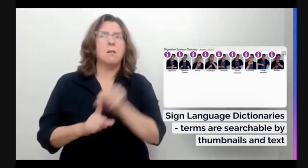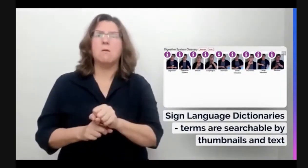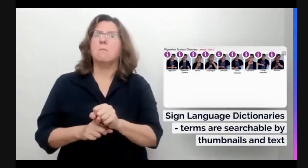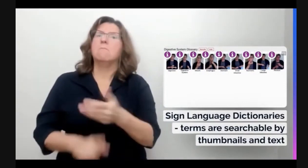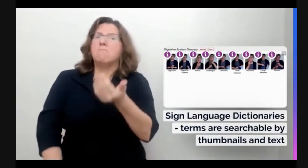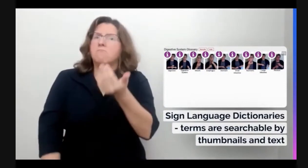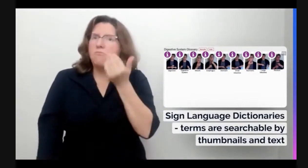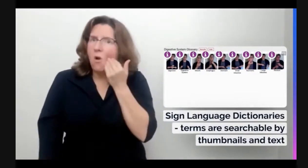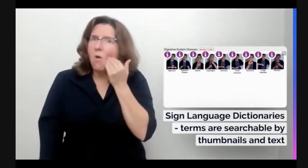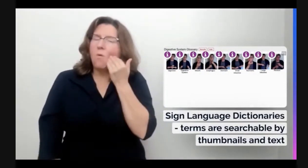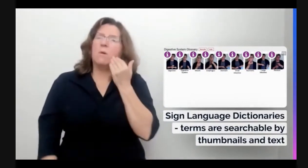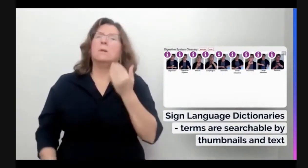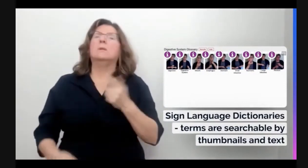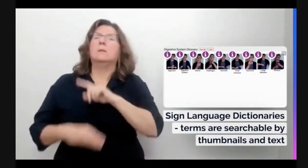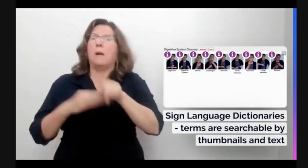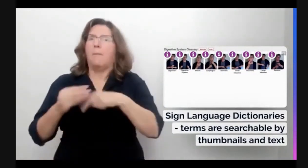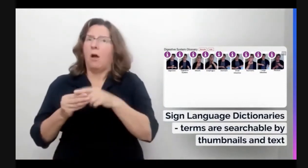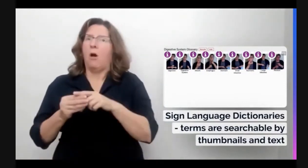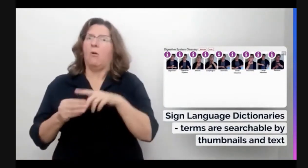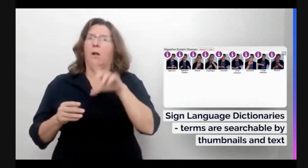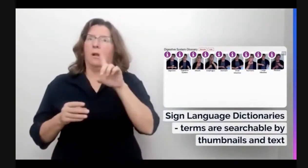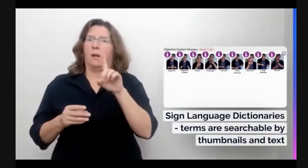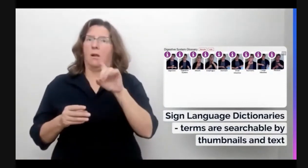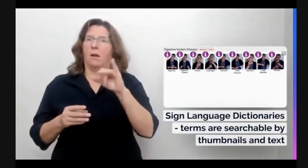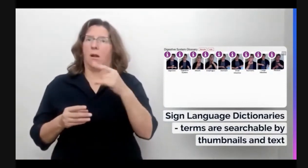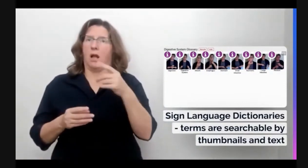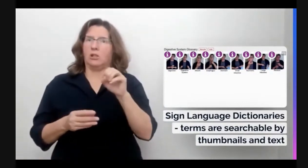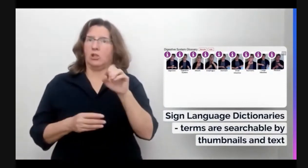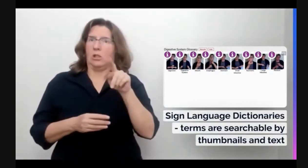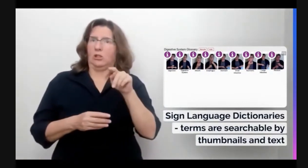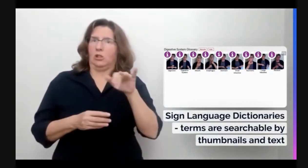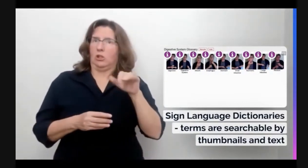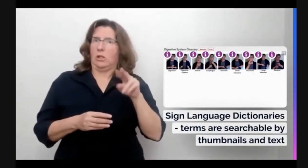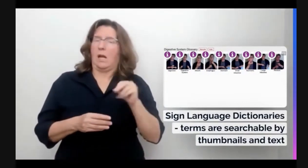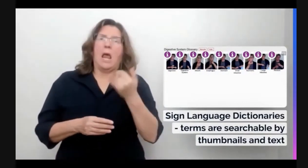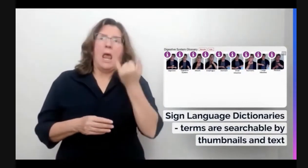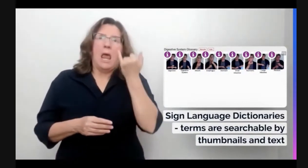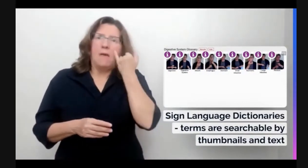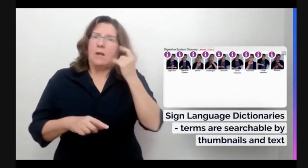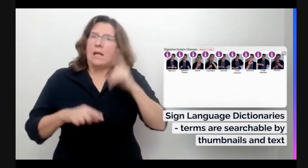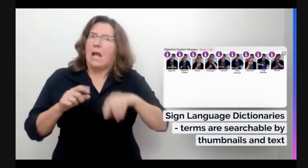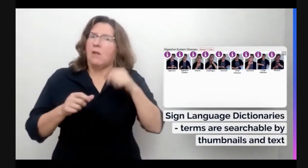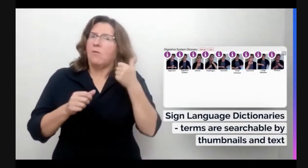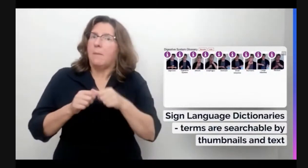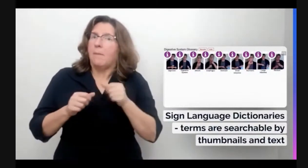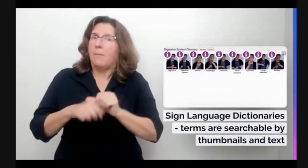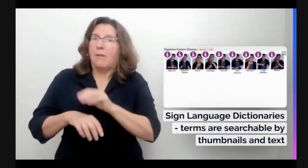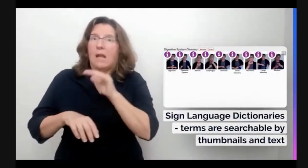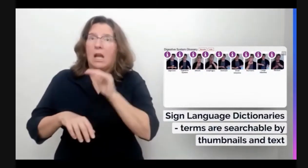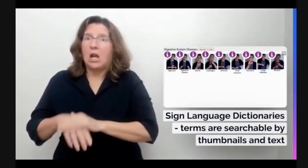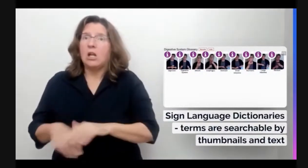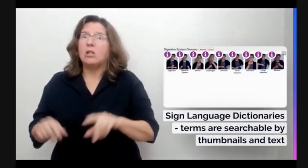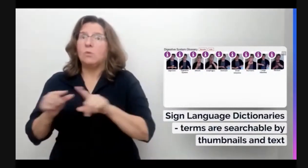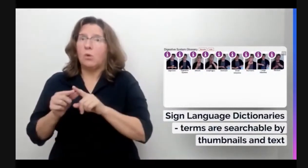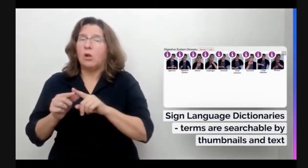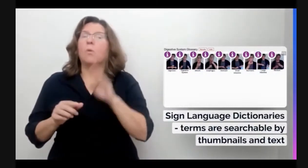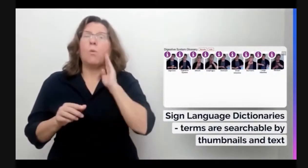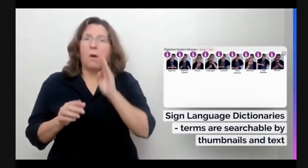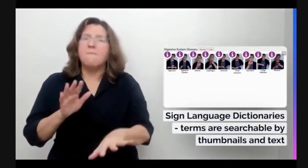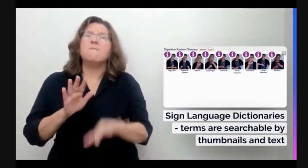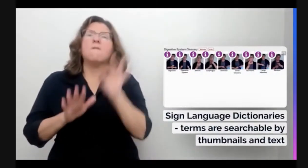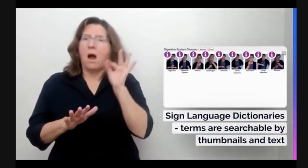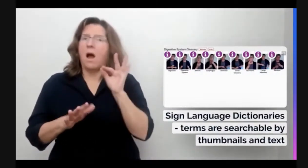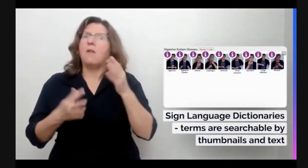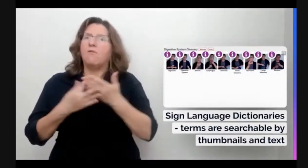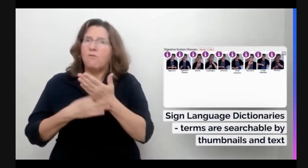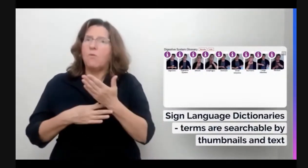enough information is presented to help the learner identify the sign they are looking for and to connect it to the English word. This